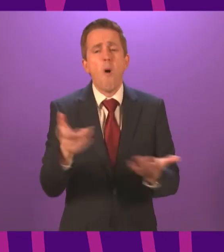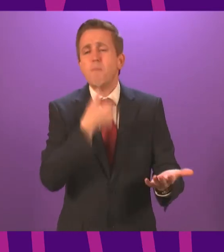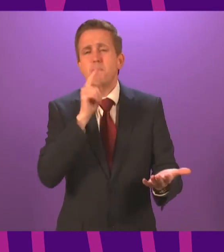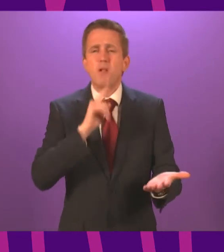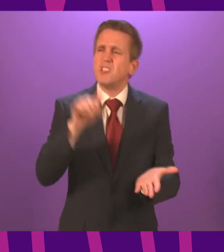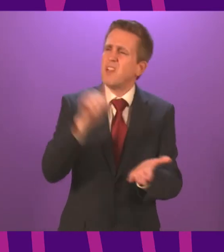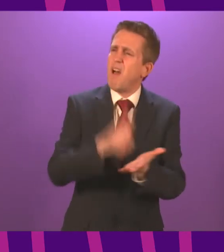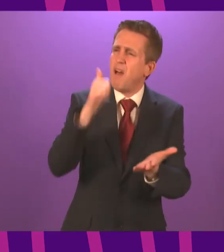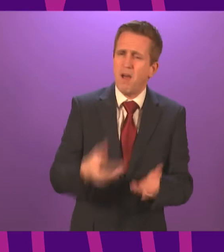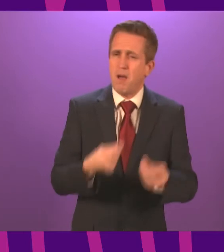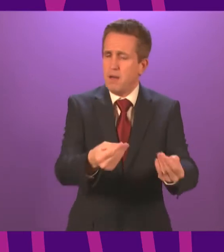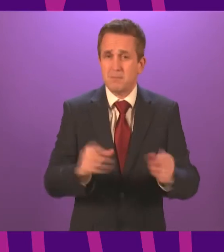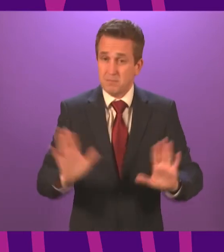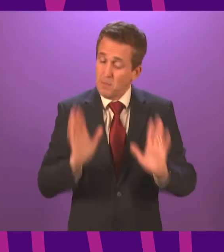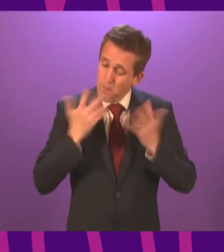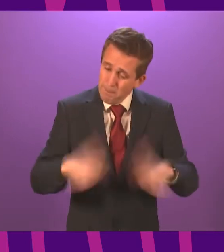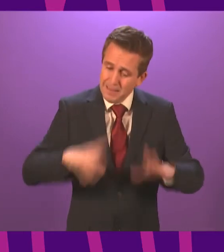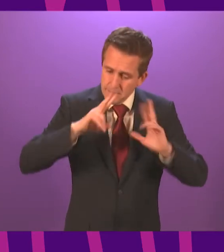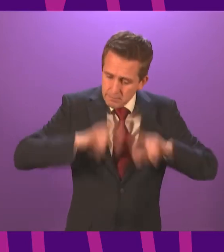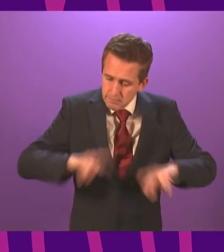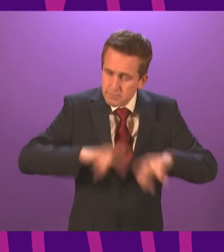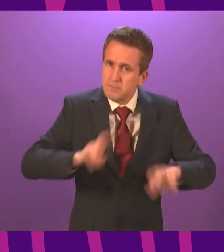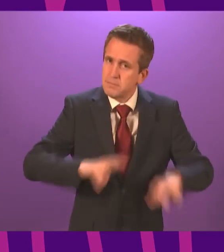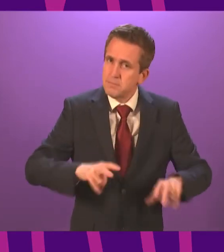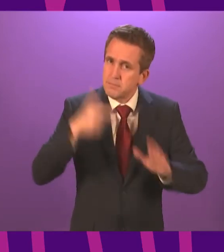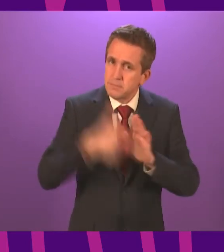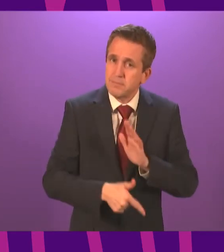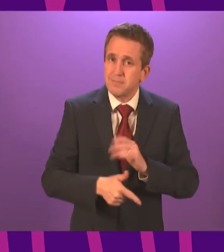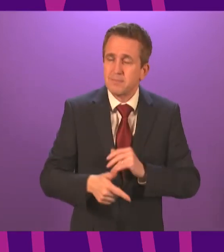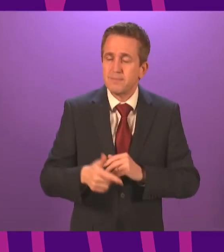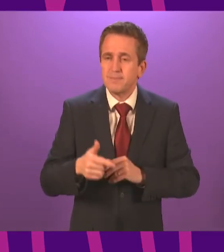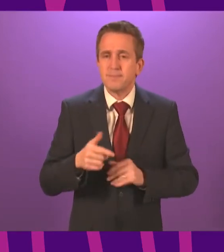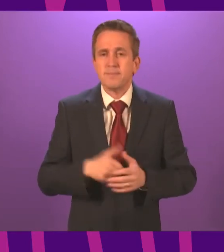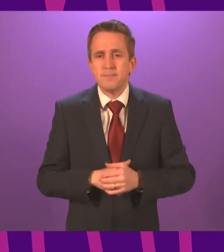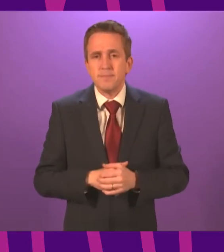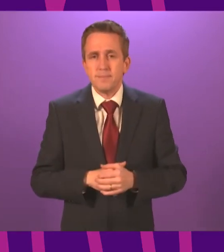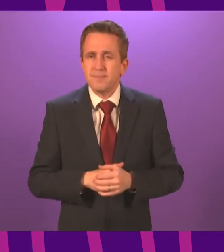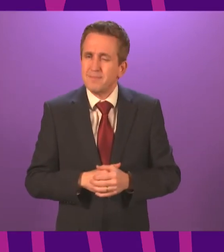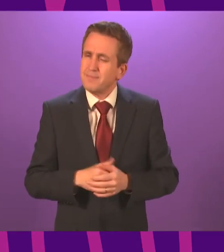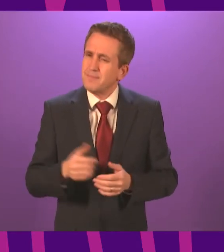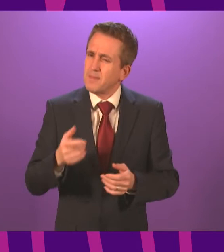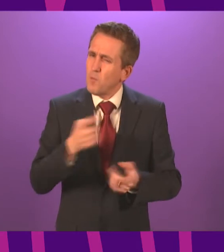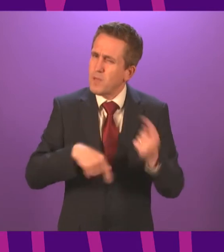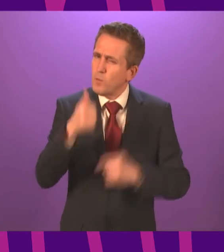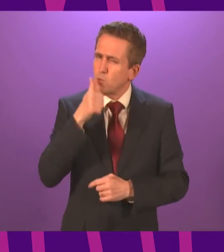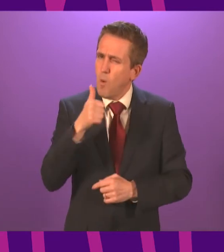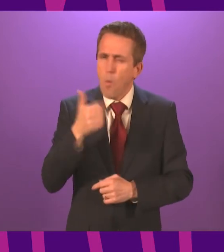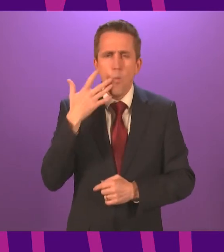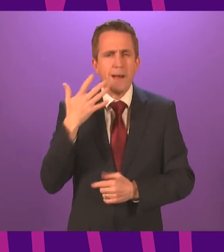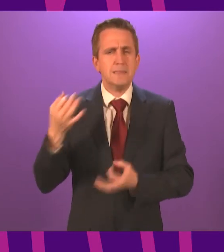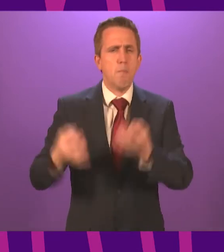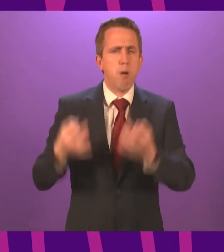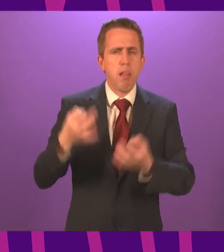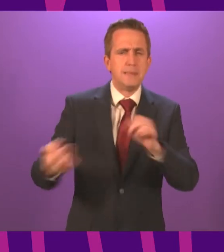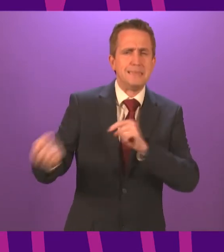part in that. And it is important that when we talk about politicking, people recognise when they are politicking. There's no